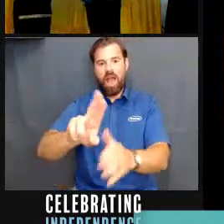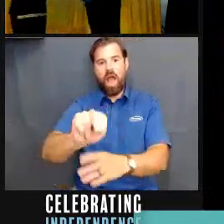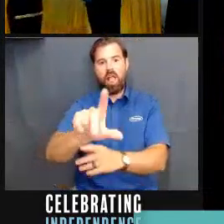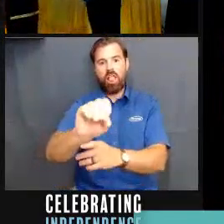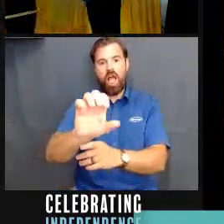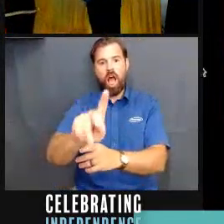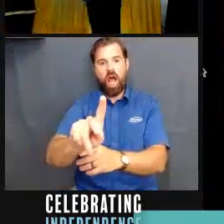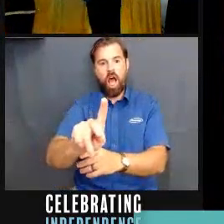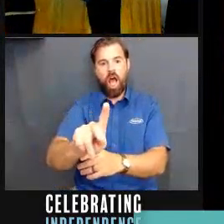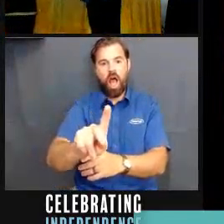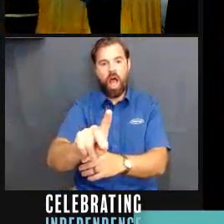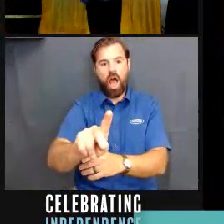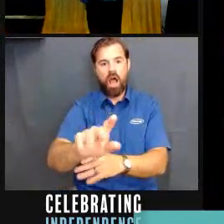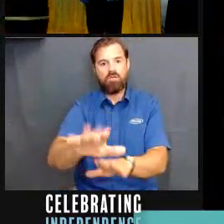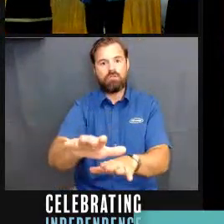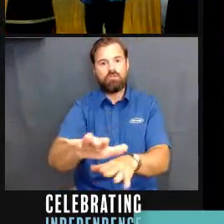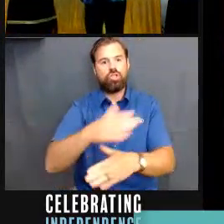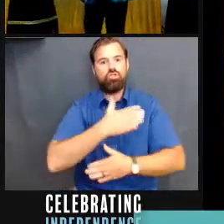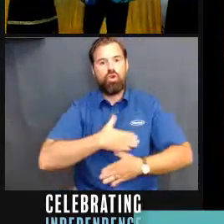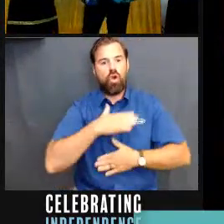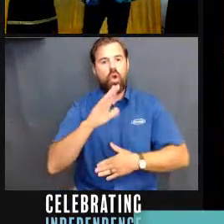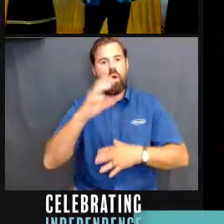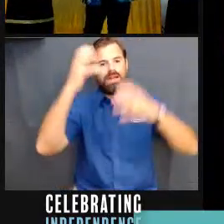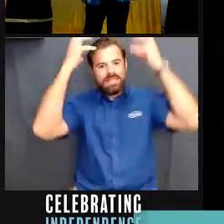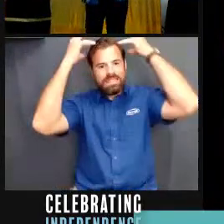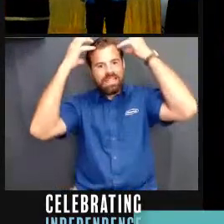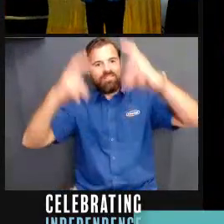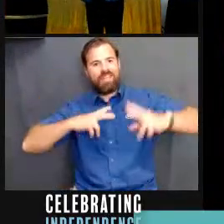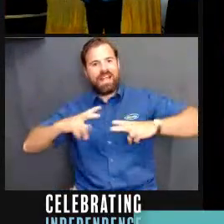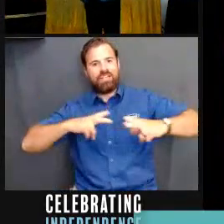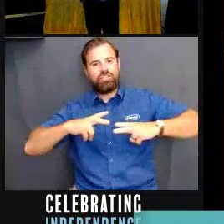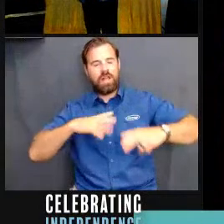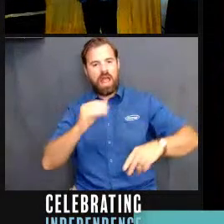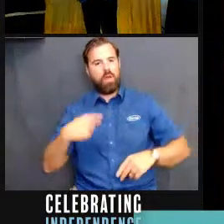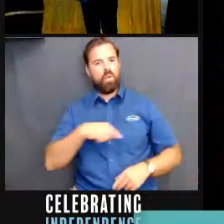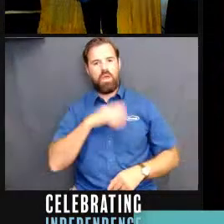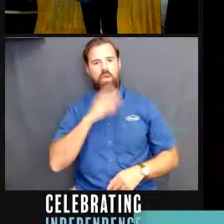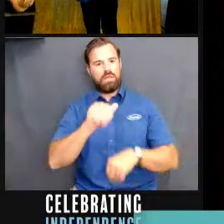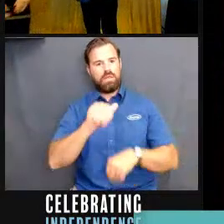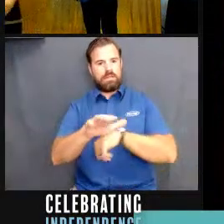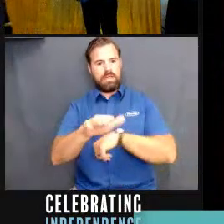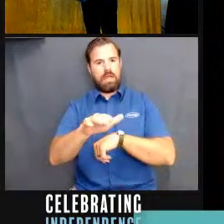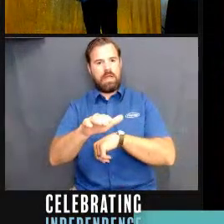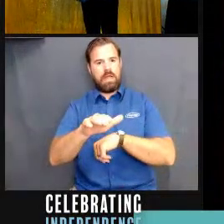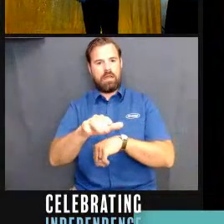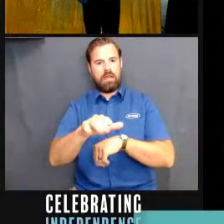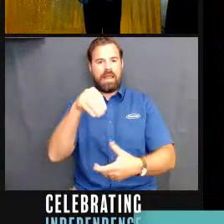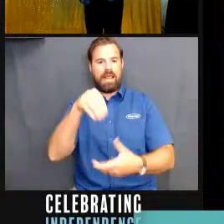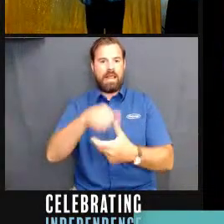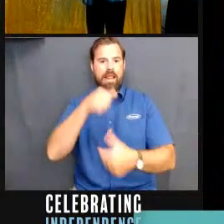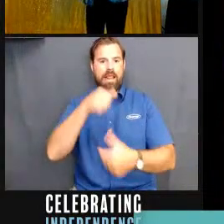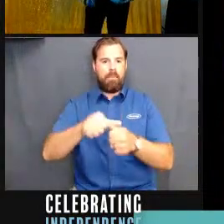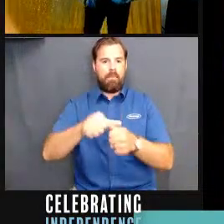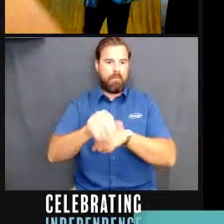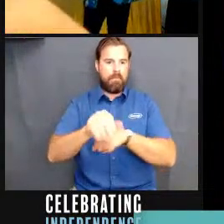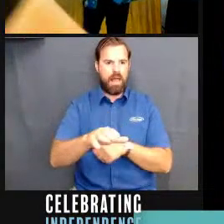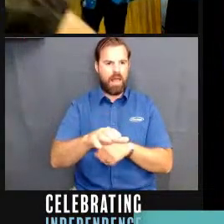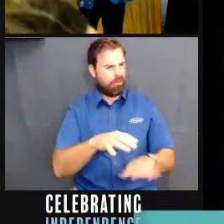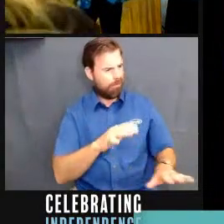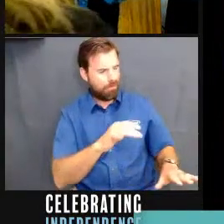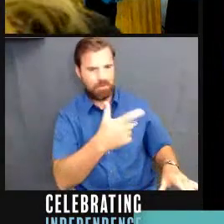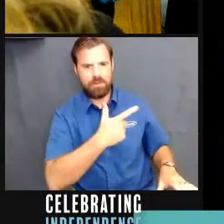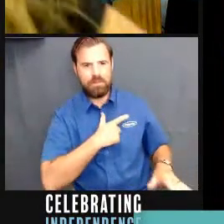And we are so enjoy your ultimate Disney vacation, and we will get those out to you in the mail. It's